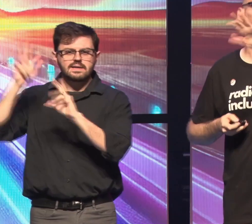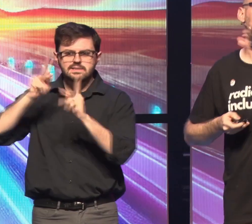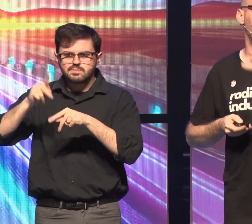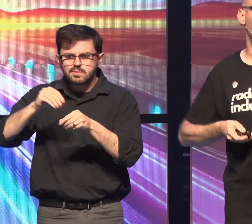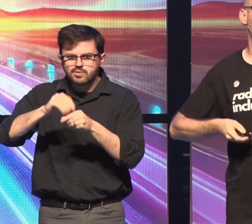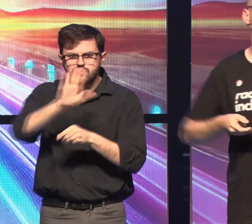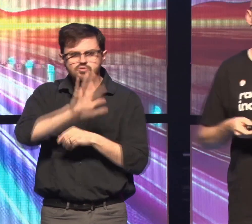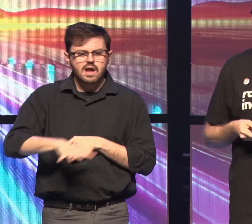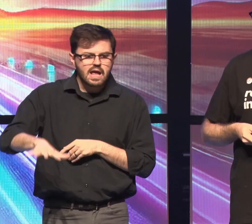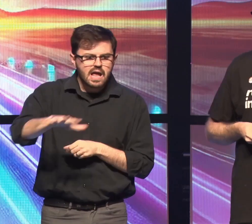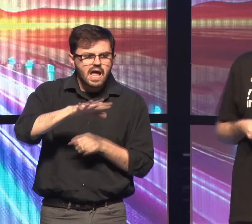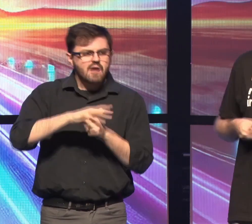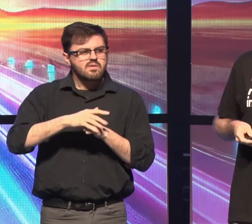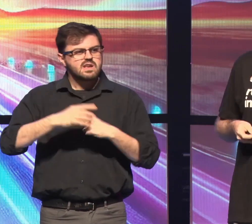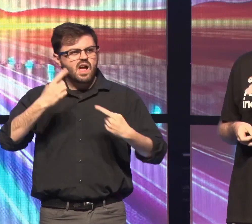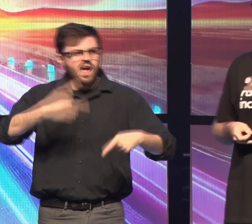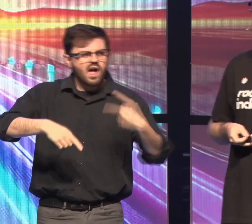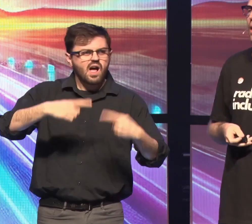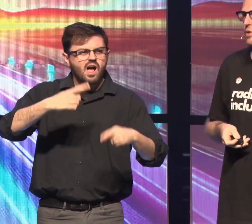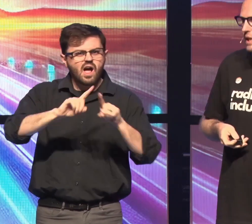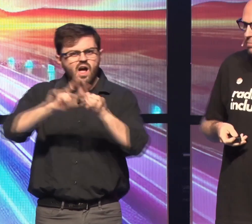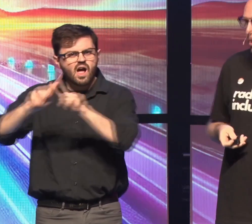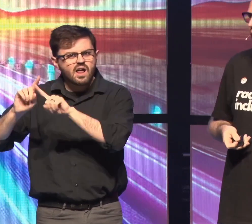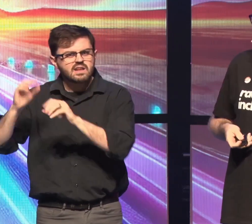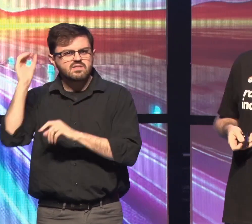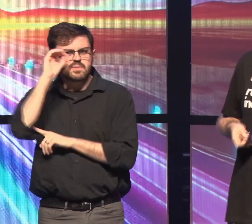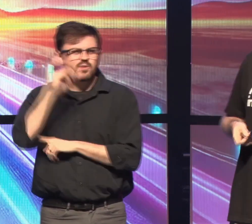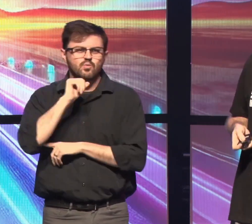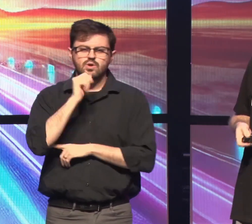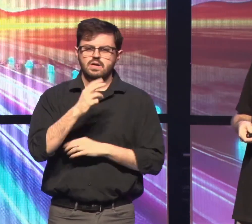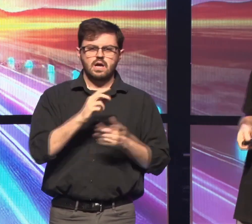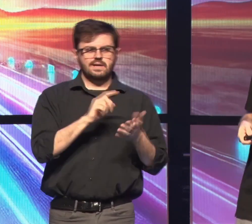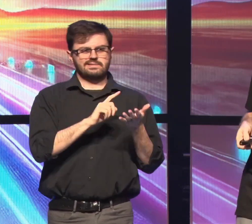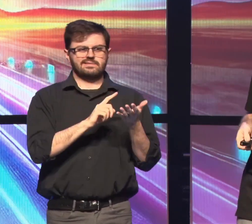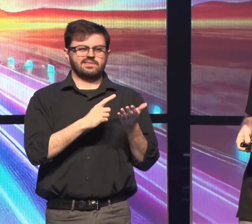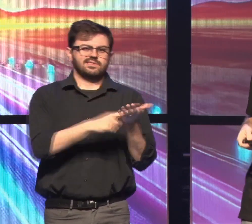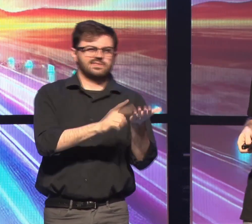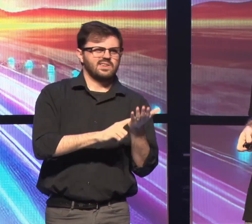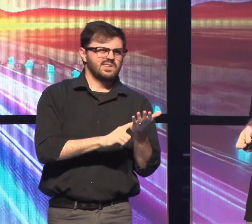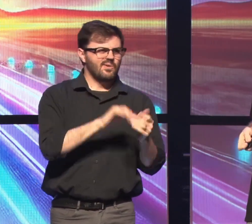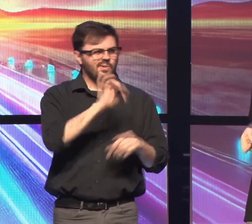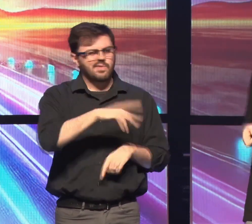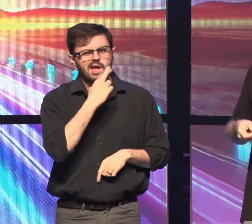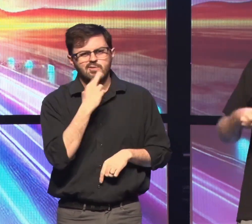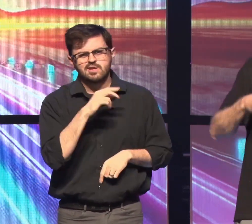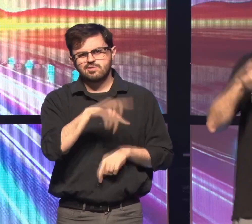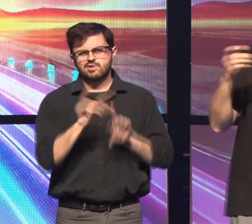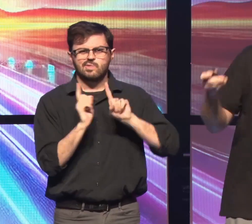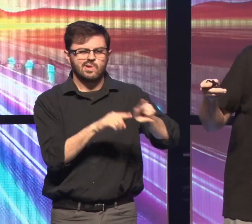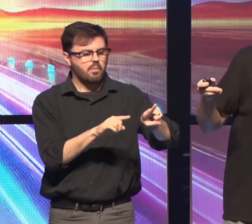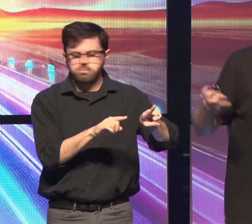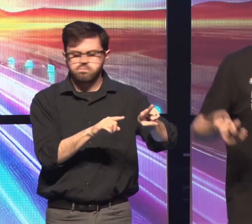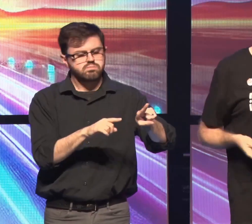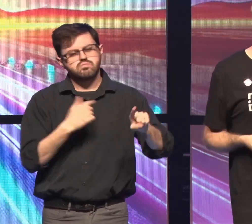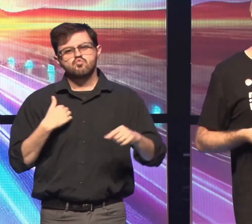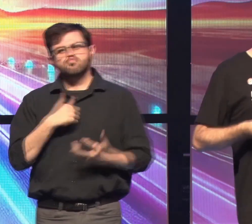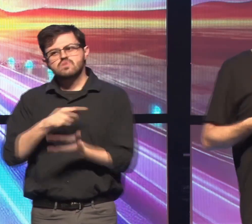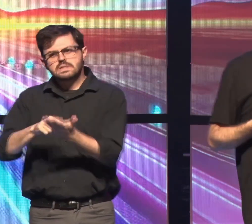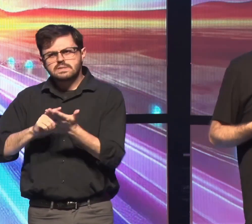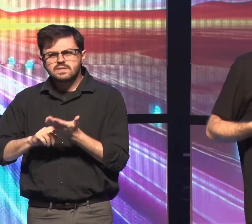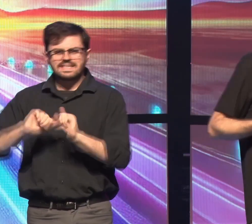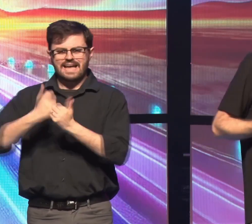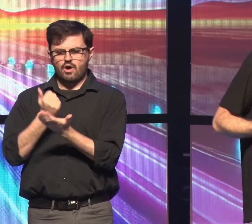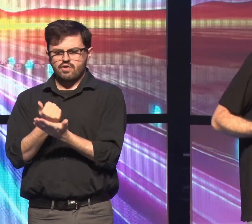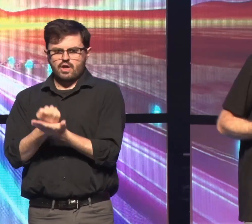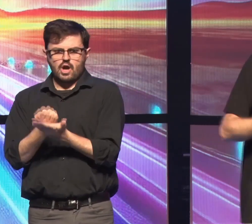or diverse opinion. We're not talking about the melting pot, whether we go to dinner there, right? We're talking about how the economy should function or who